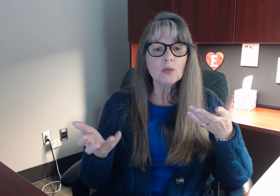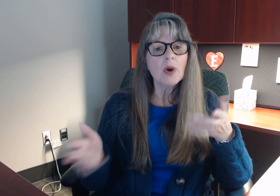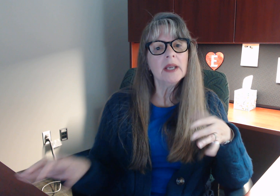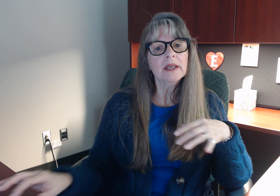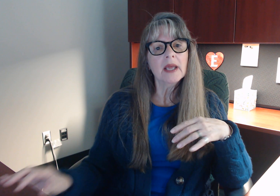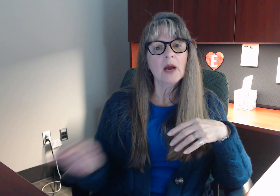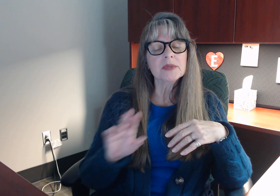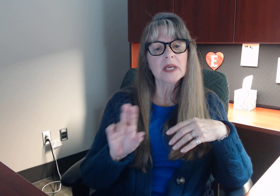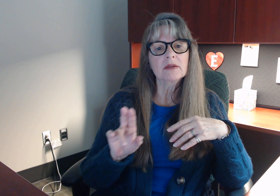one.